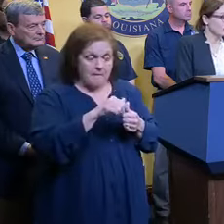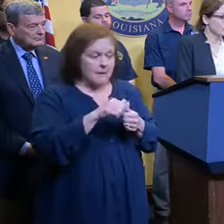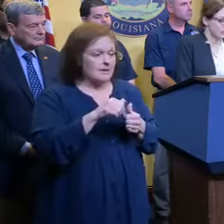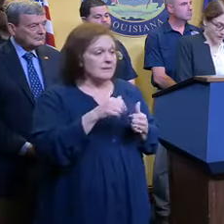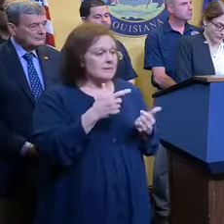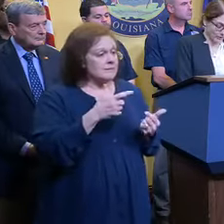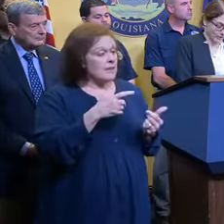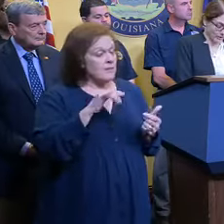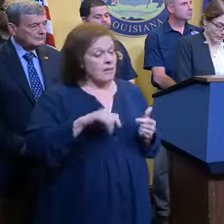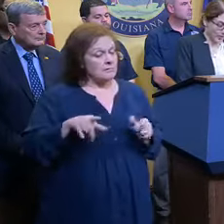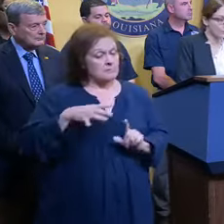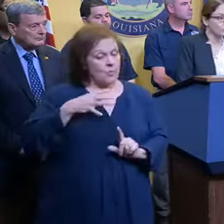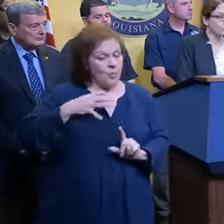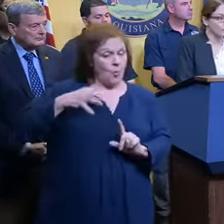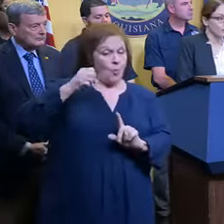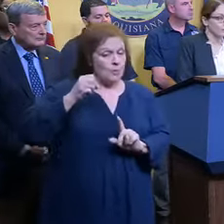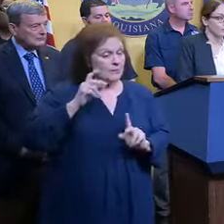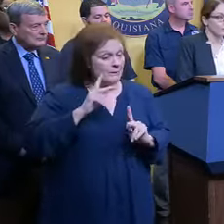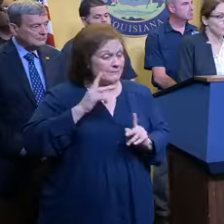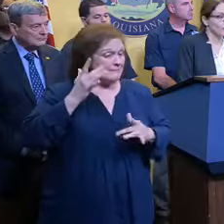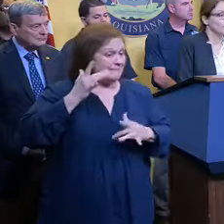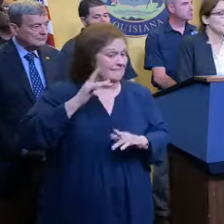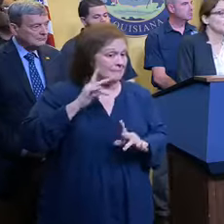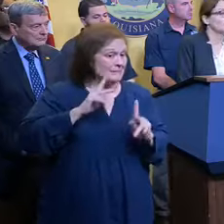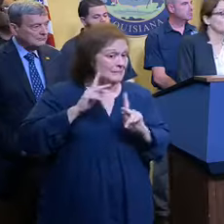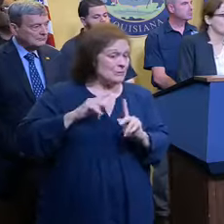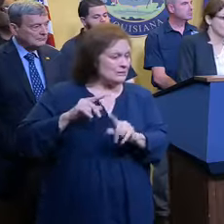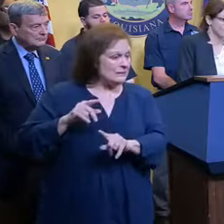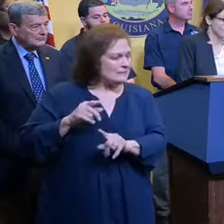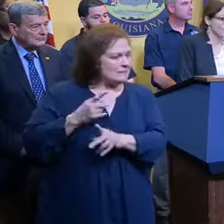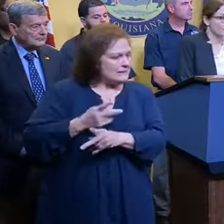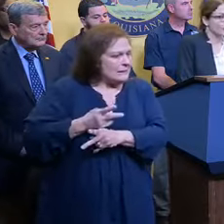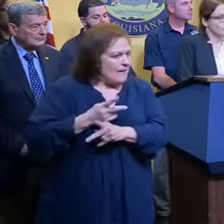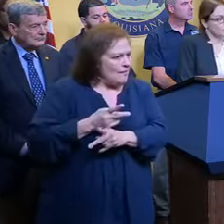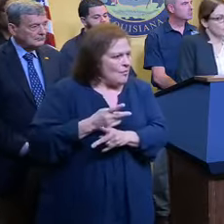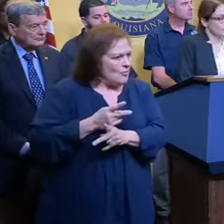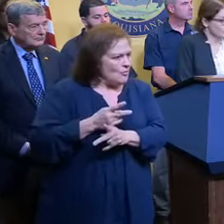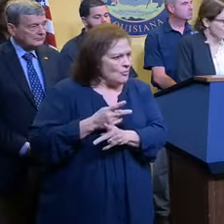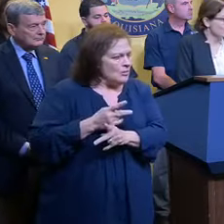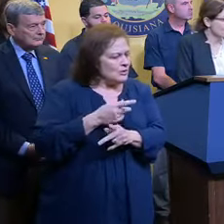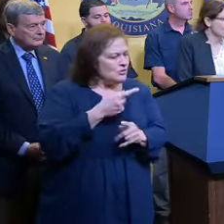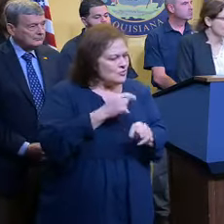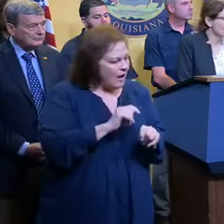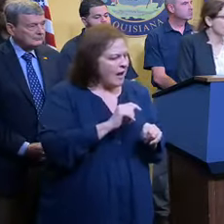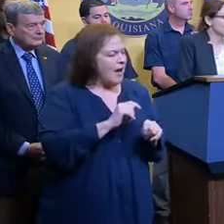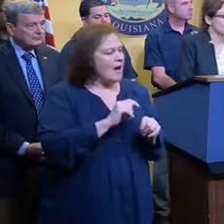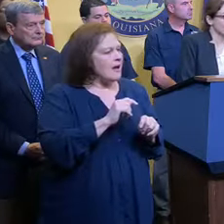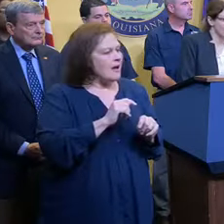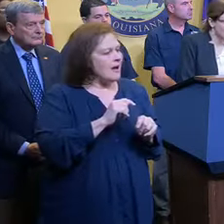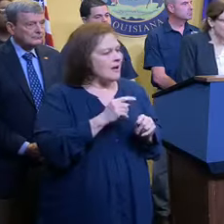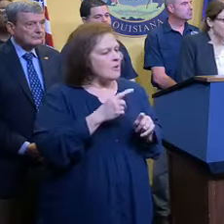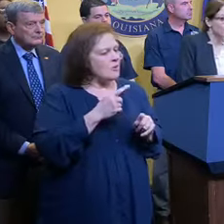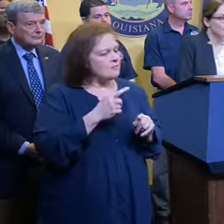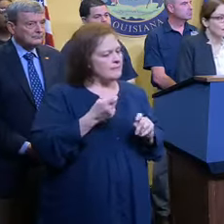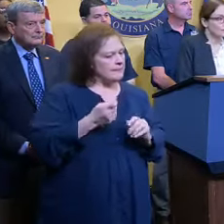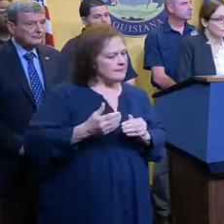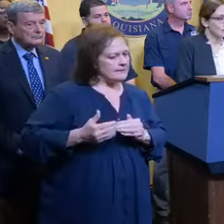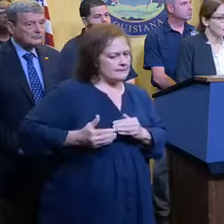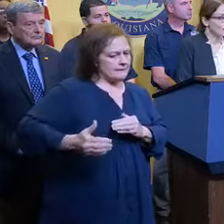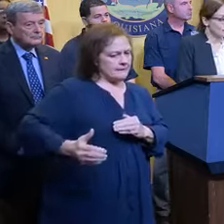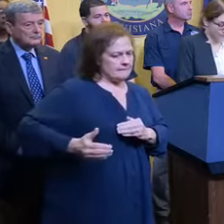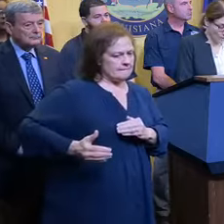contact with elderly people and those with chronic medical conditions. Do your best to practice what we call social distancing